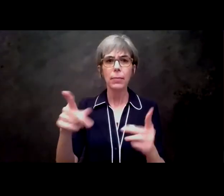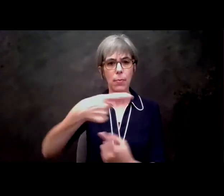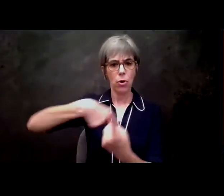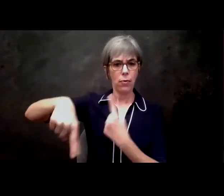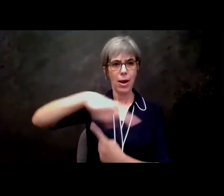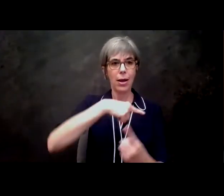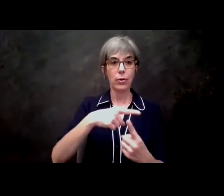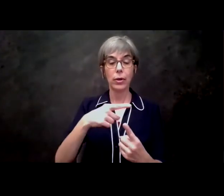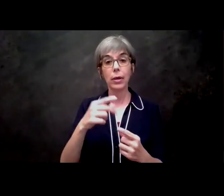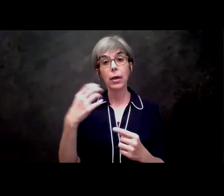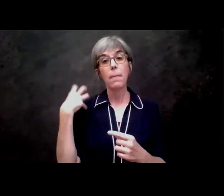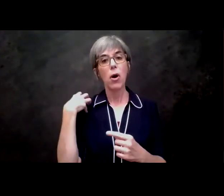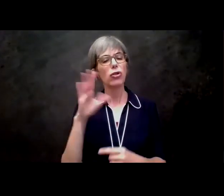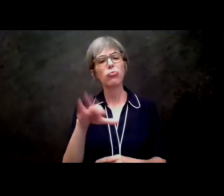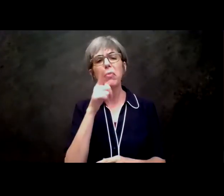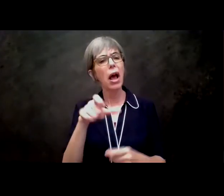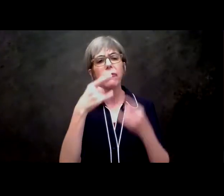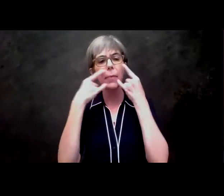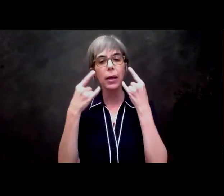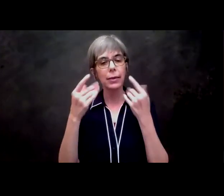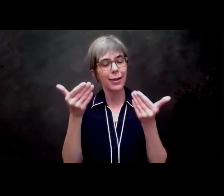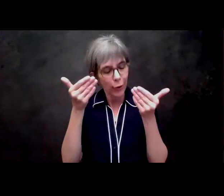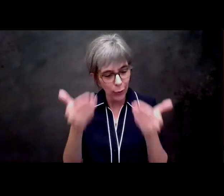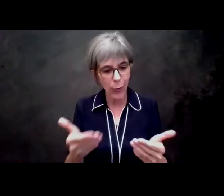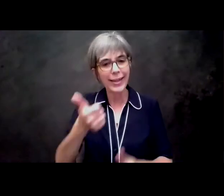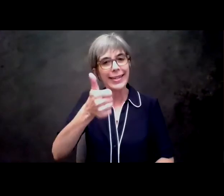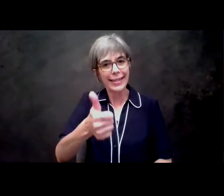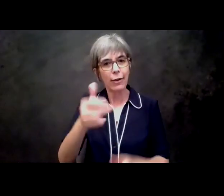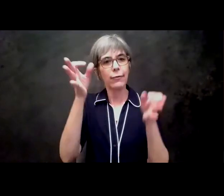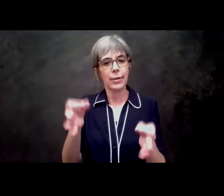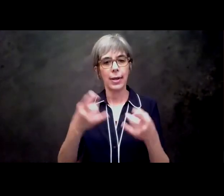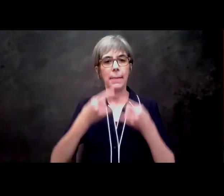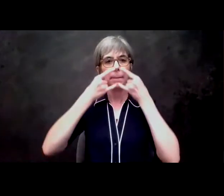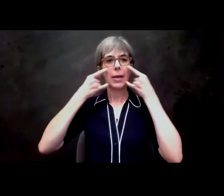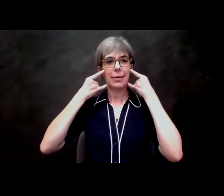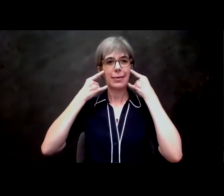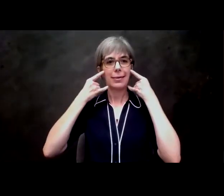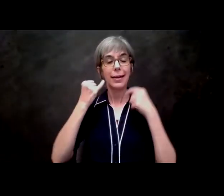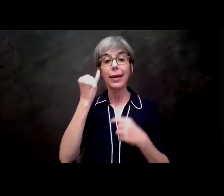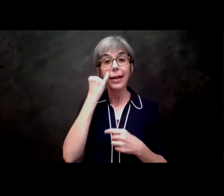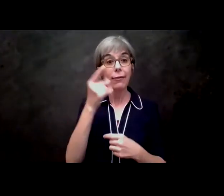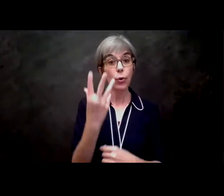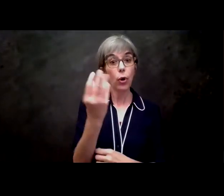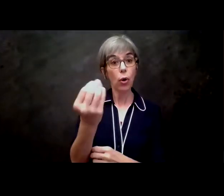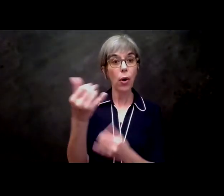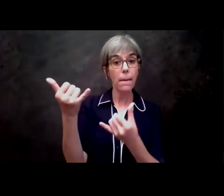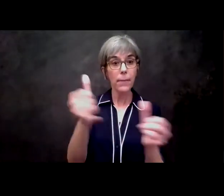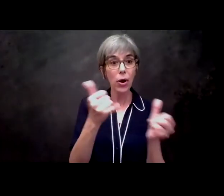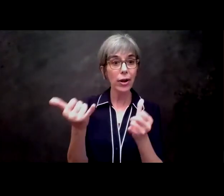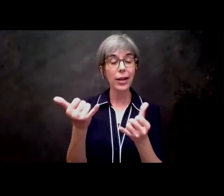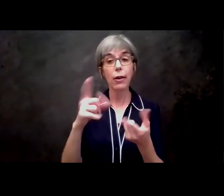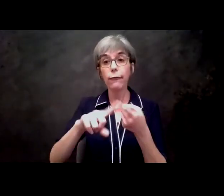mask, wear one voluntarily. If you attend a party or a gathering of friends, just forget about the craziness of things for a